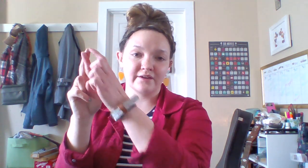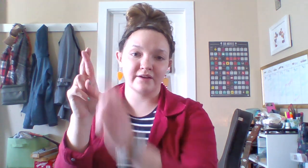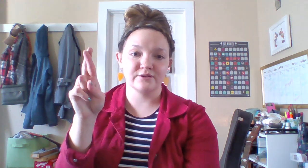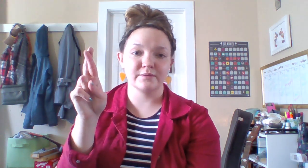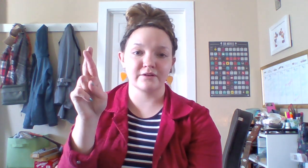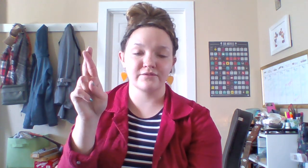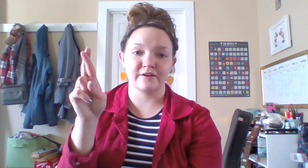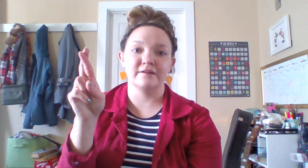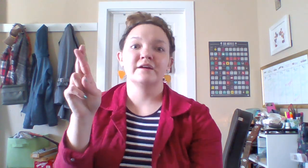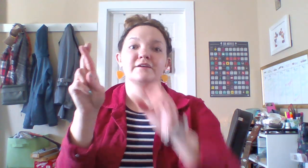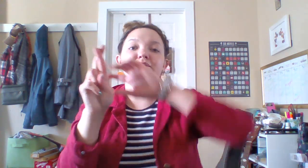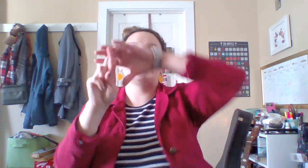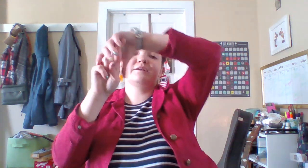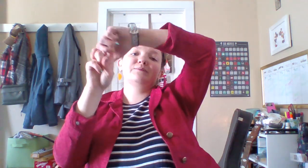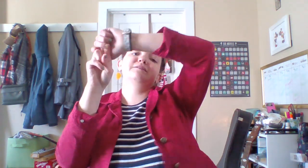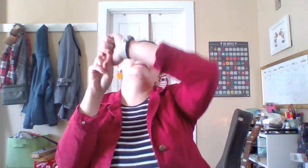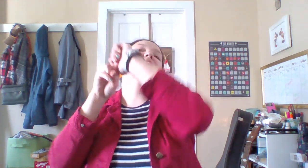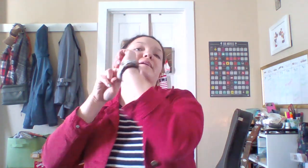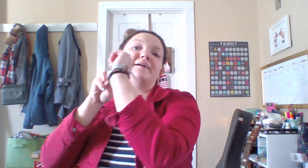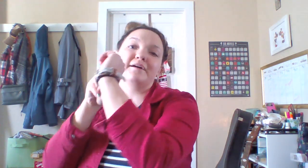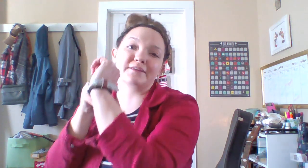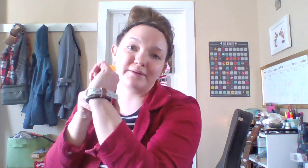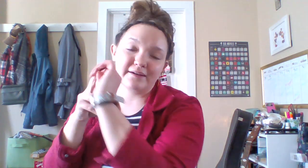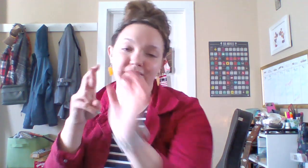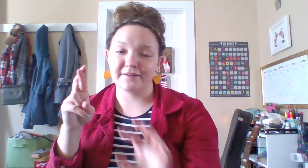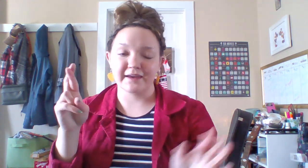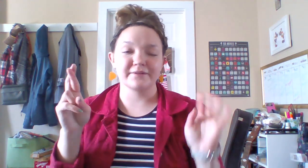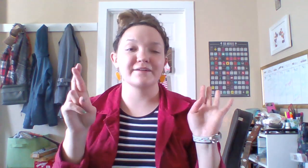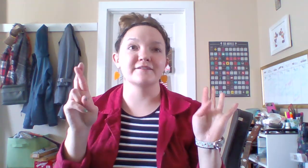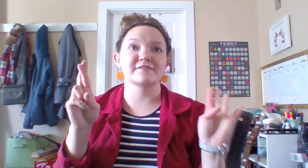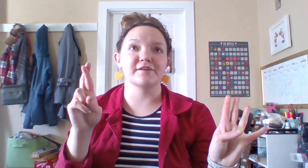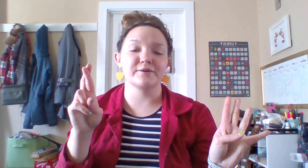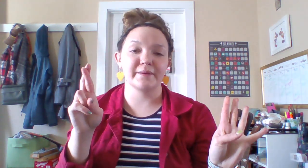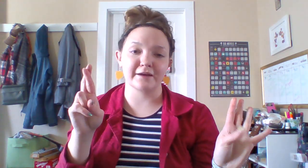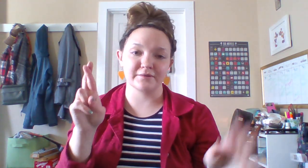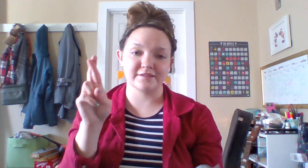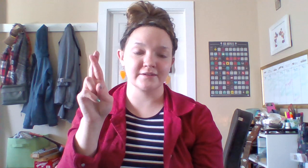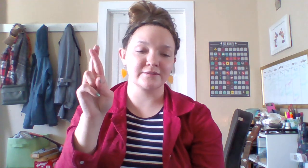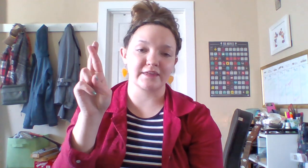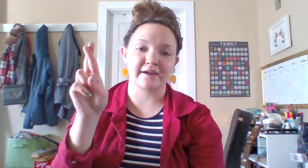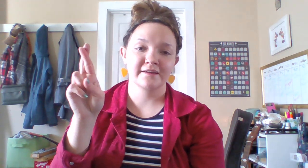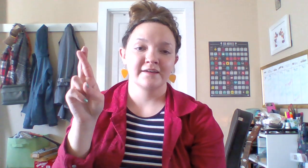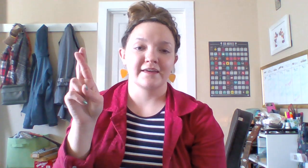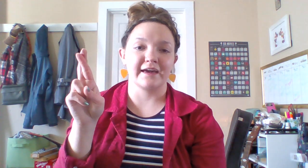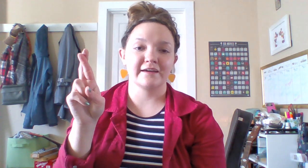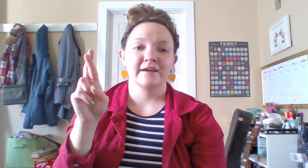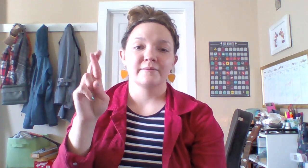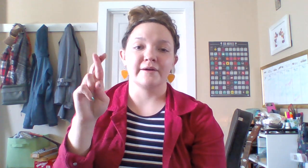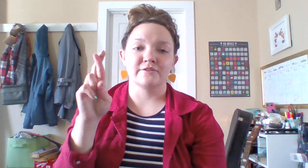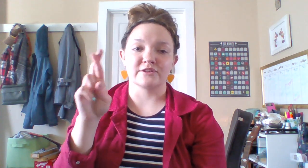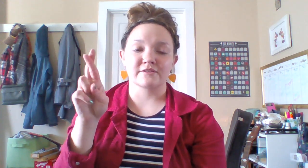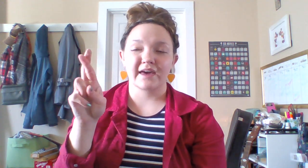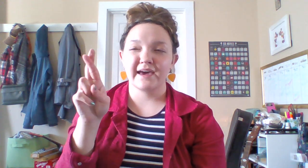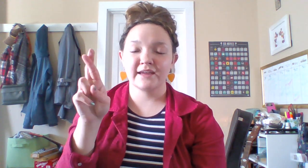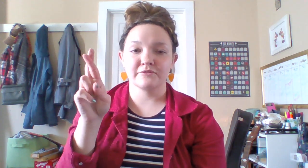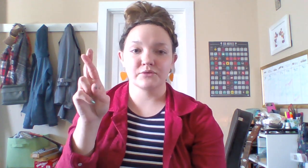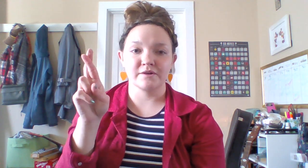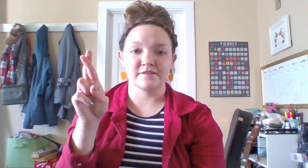and your middle finger. You don't want to twist them like all the way around. That would hurt so bad. Please don't do that, okay? But you just kind of twist those